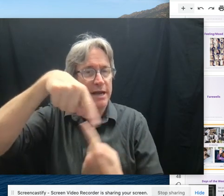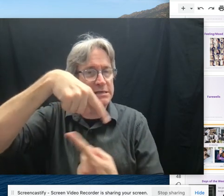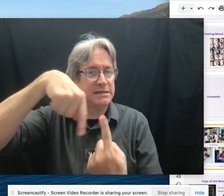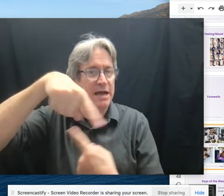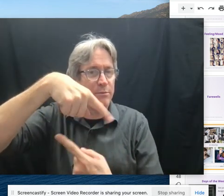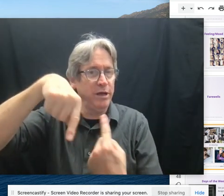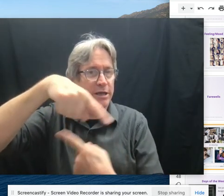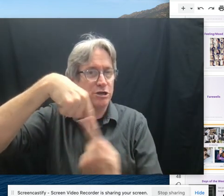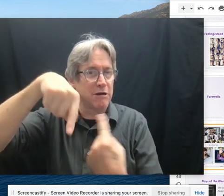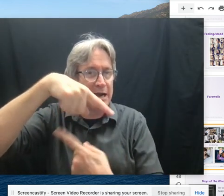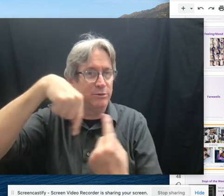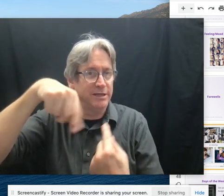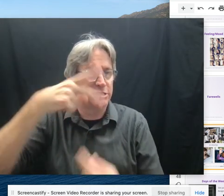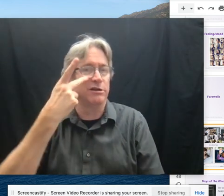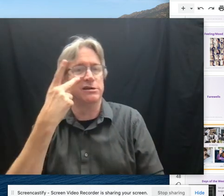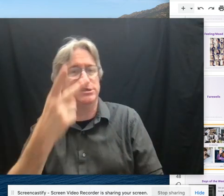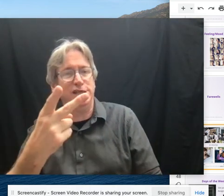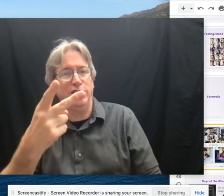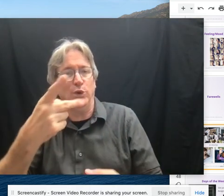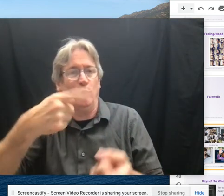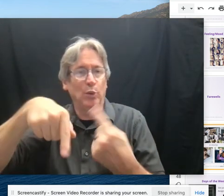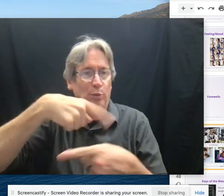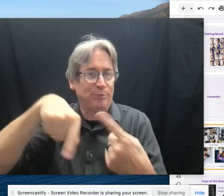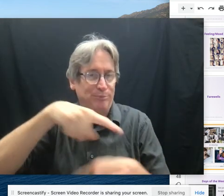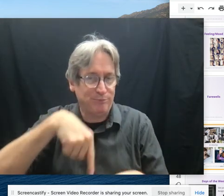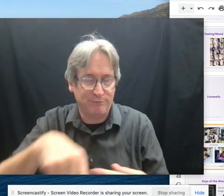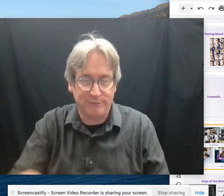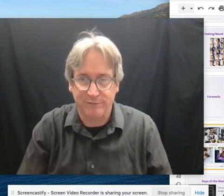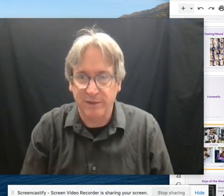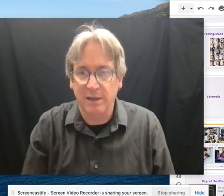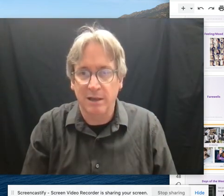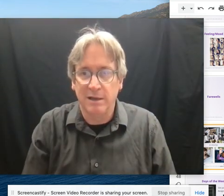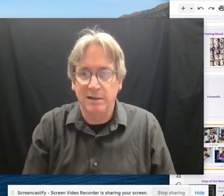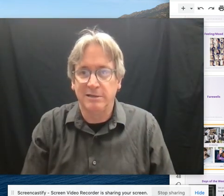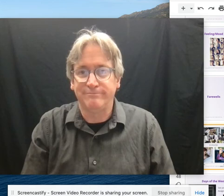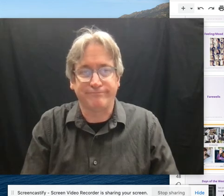you the next time we interact with each other. See you.